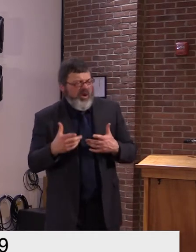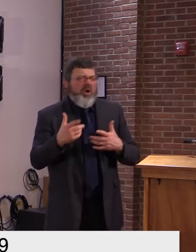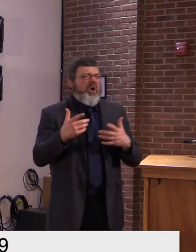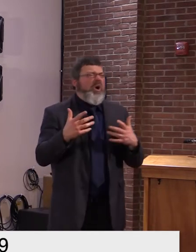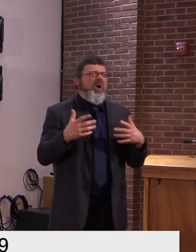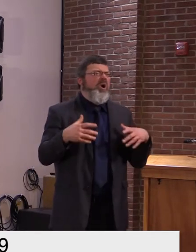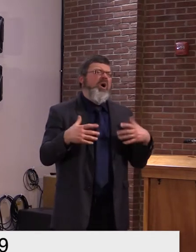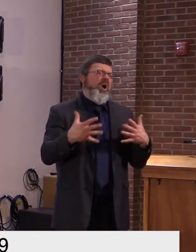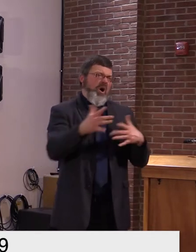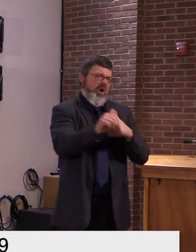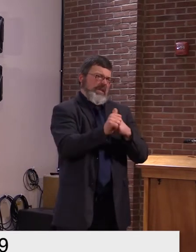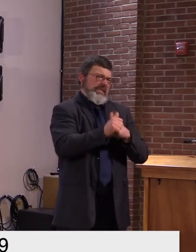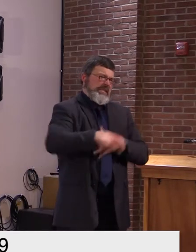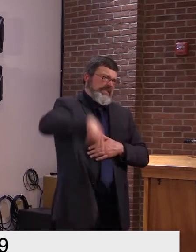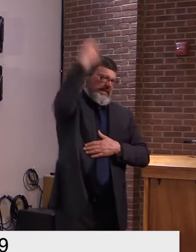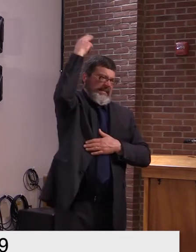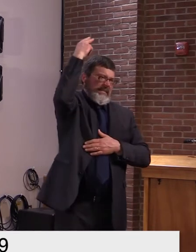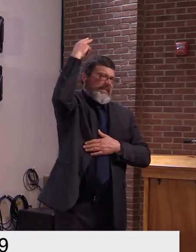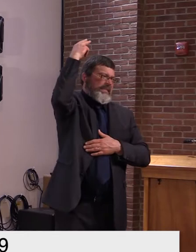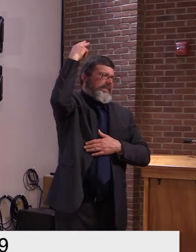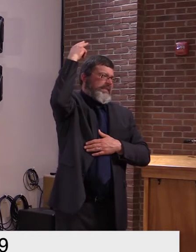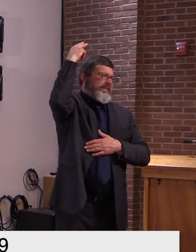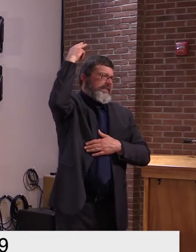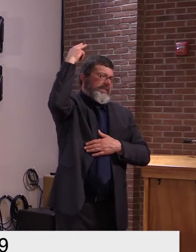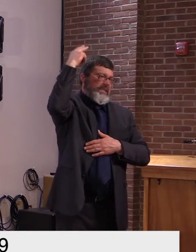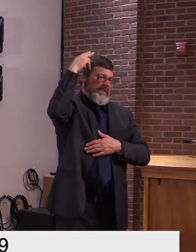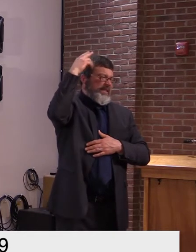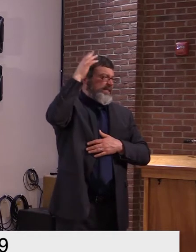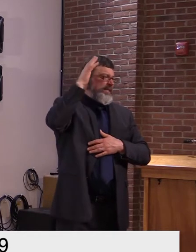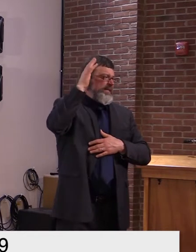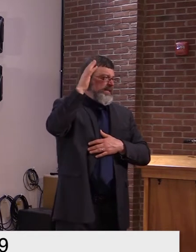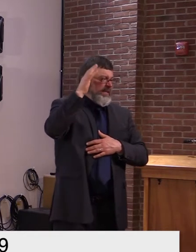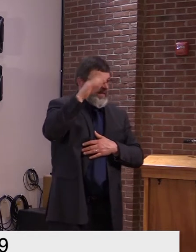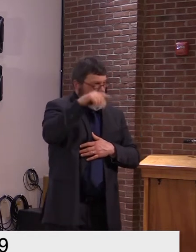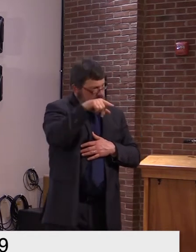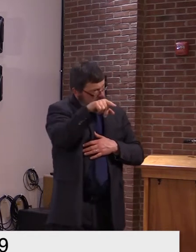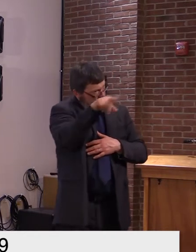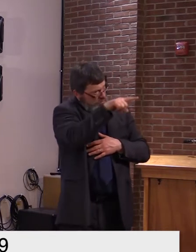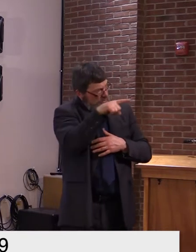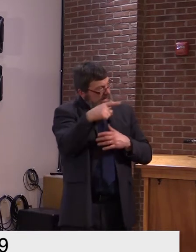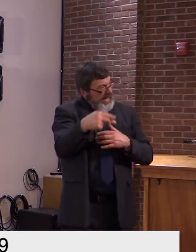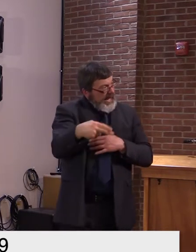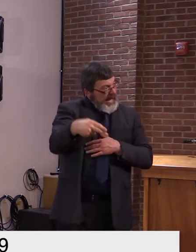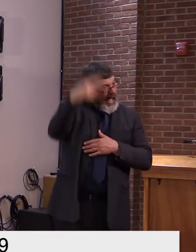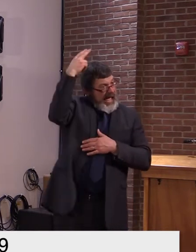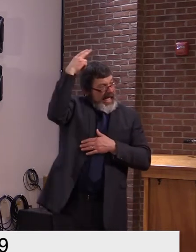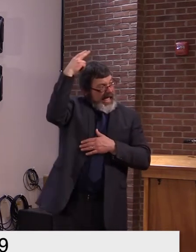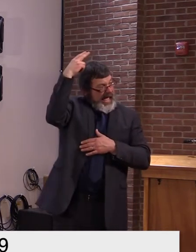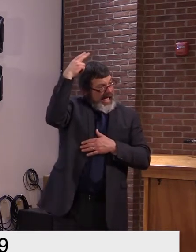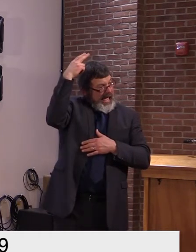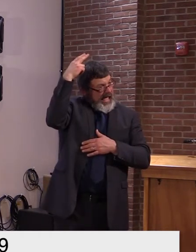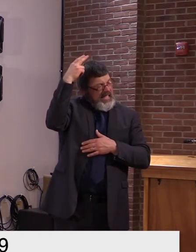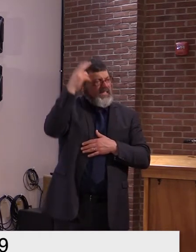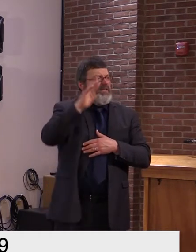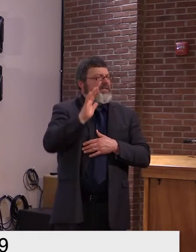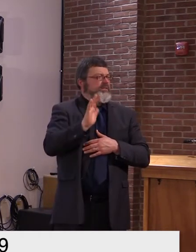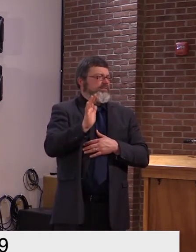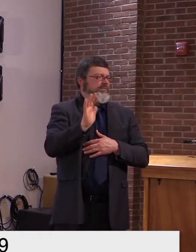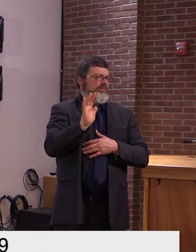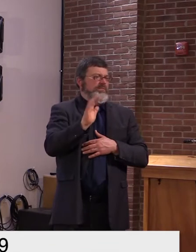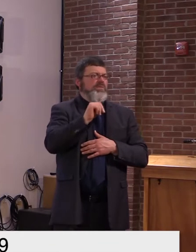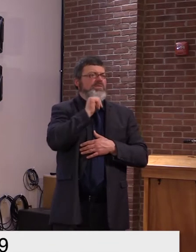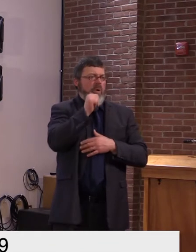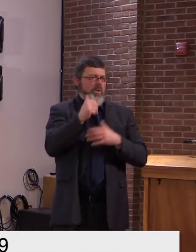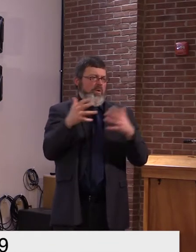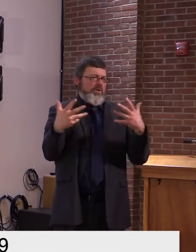risk of severe illness with COVID. I know it isn't easy for these Vermonters to continue to be